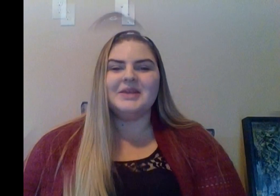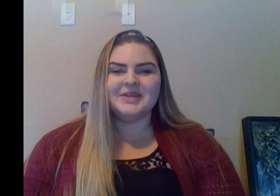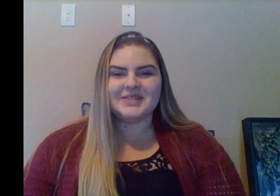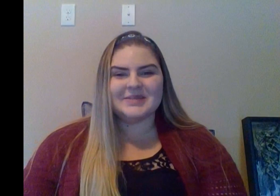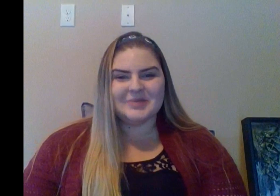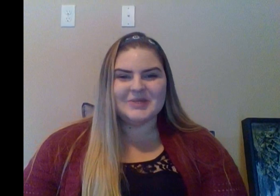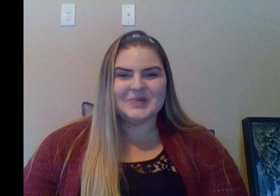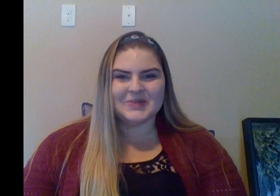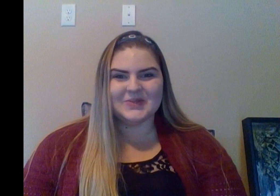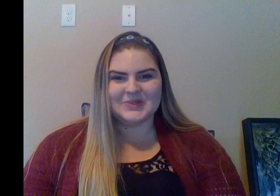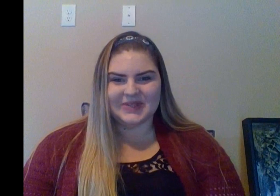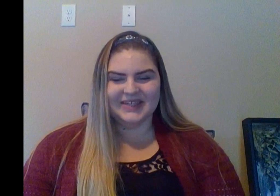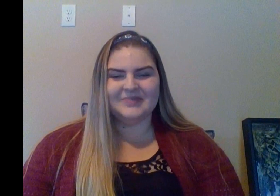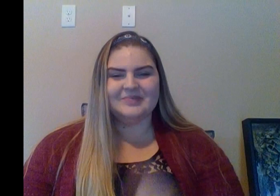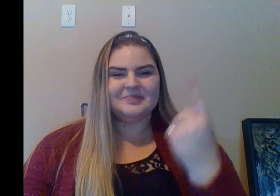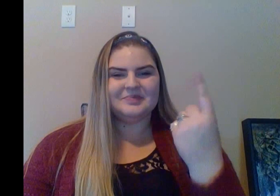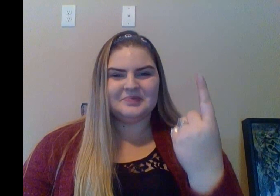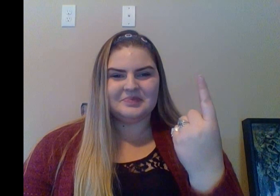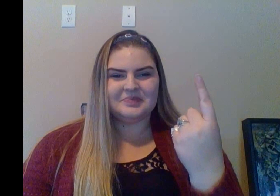Here's numbers 1 through 20.